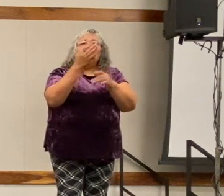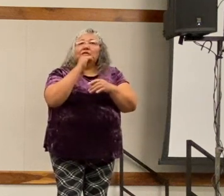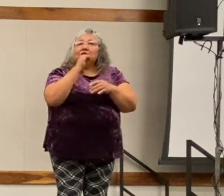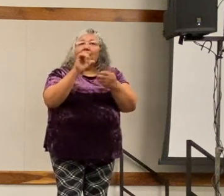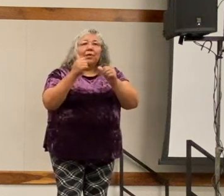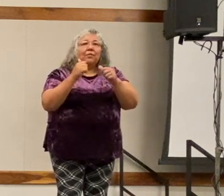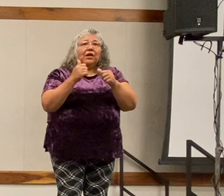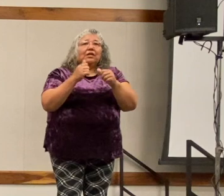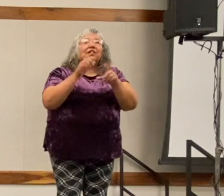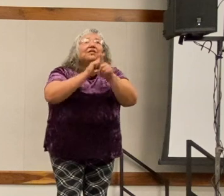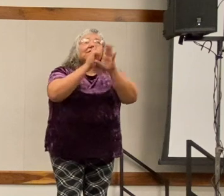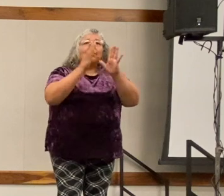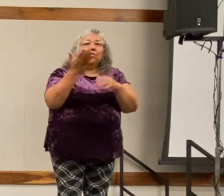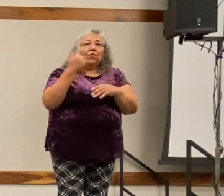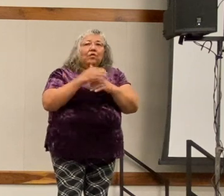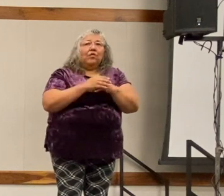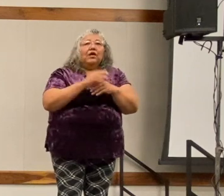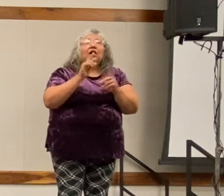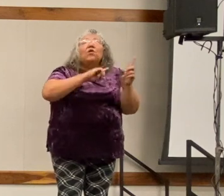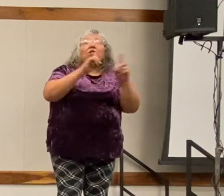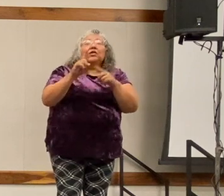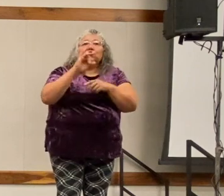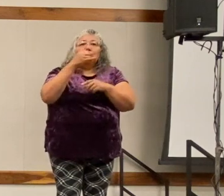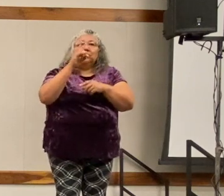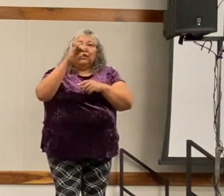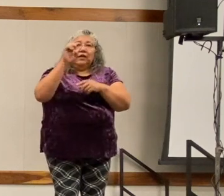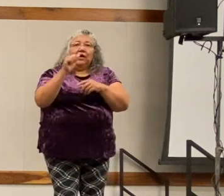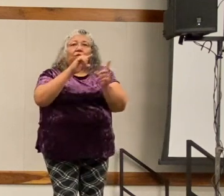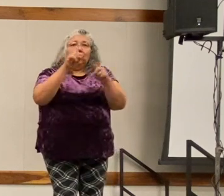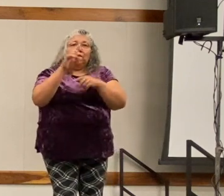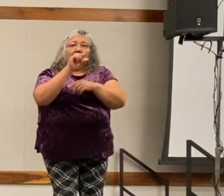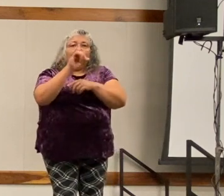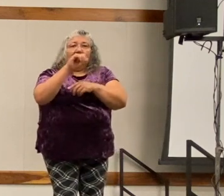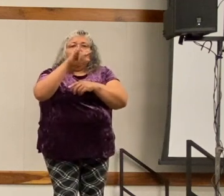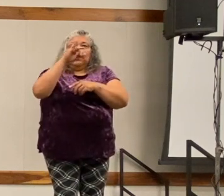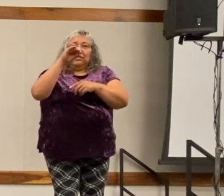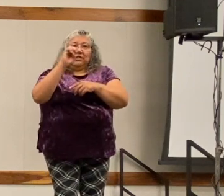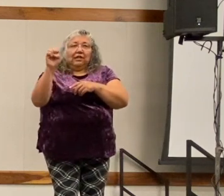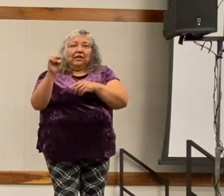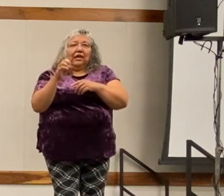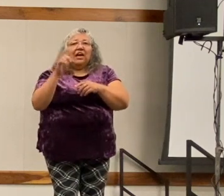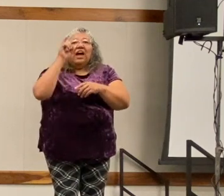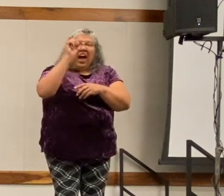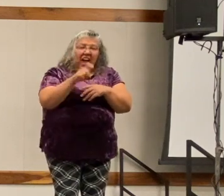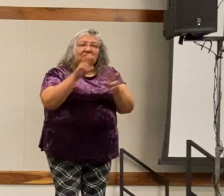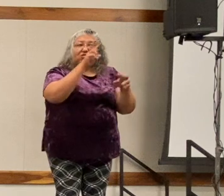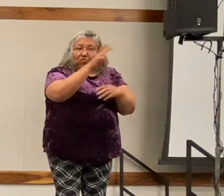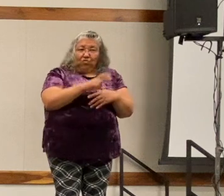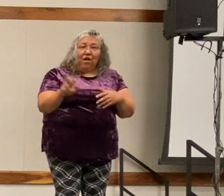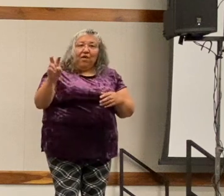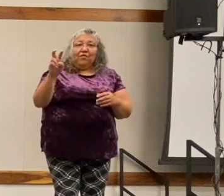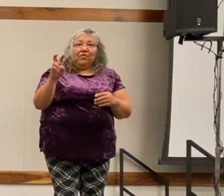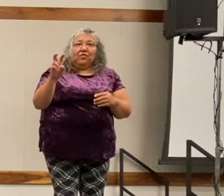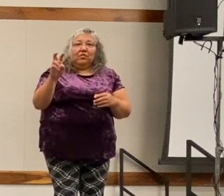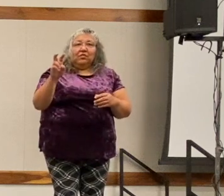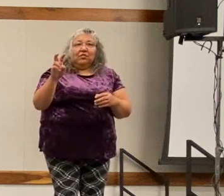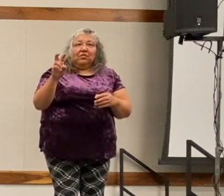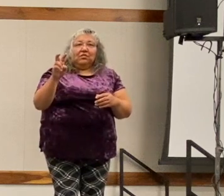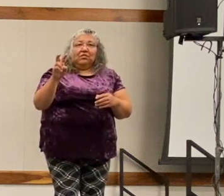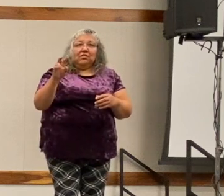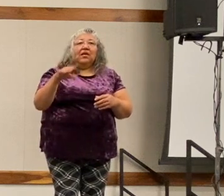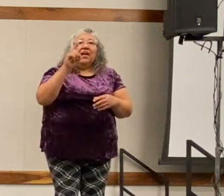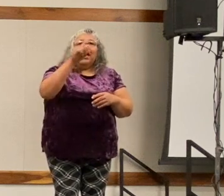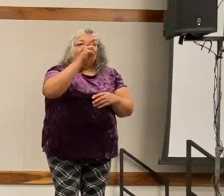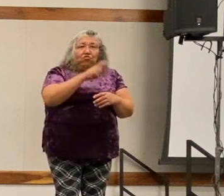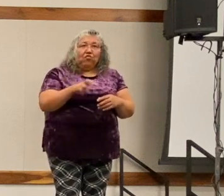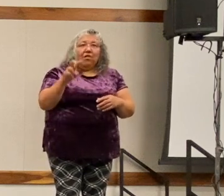were, he left Judea and went again to Galilee. He had to travel, say he had to. He had